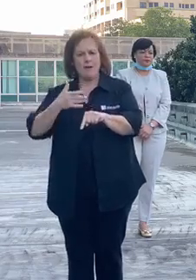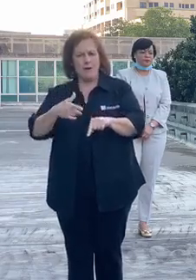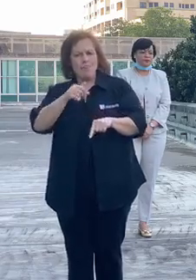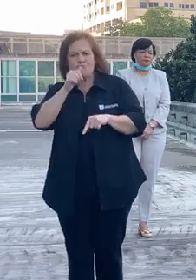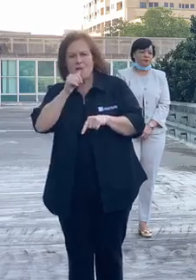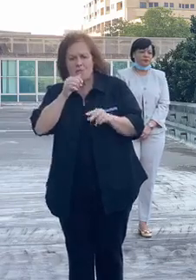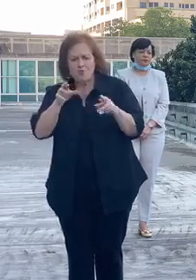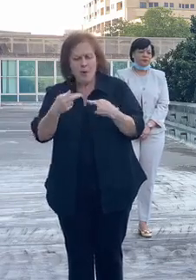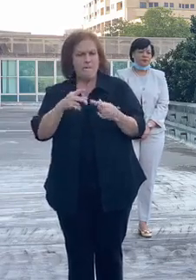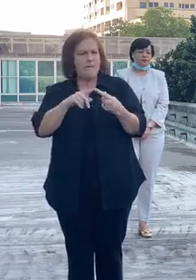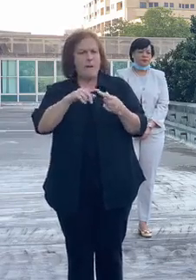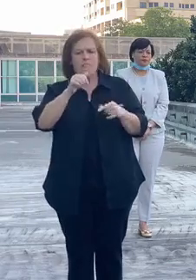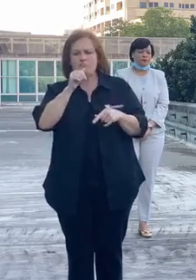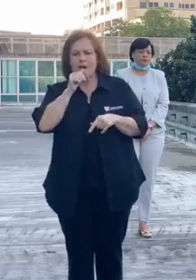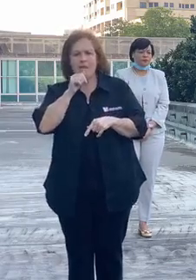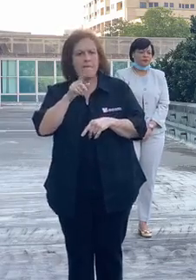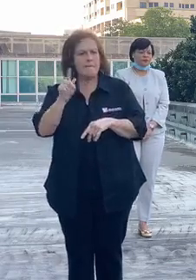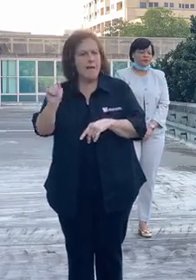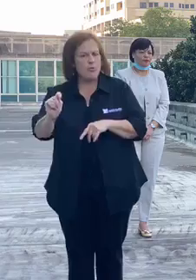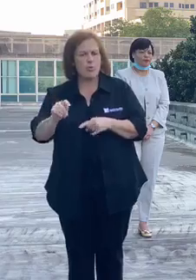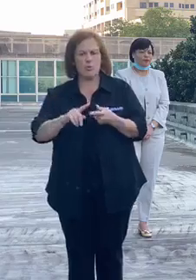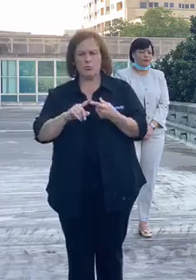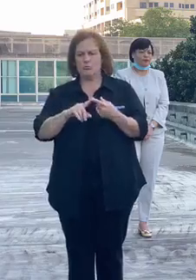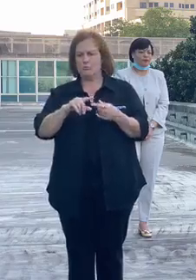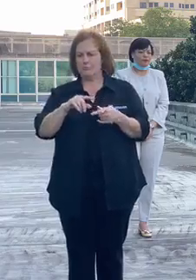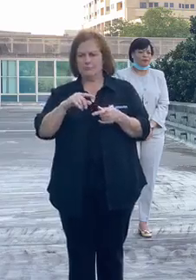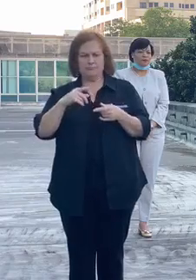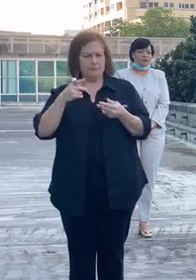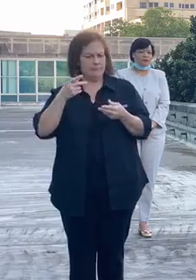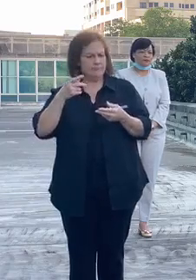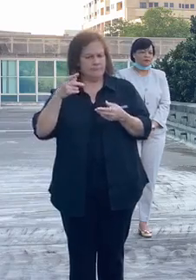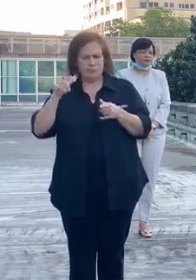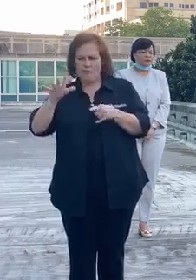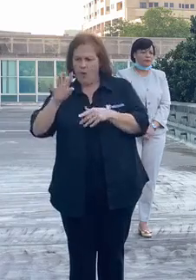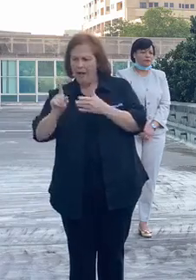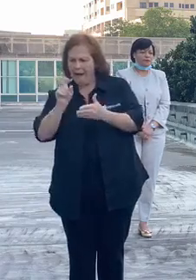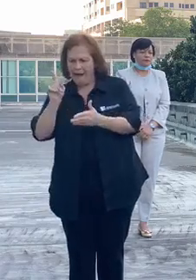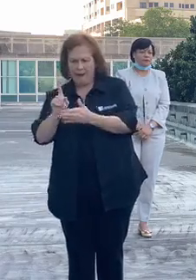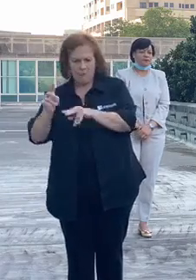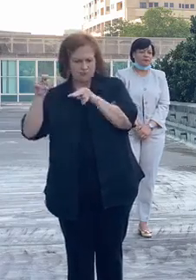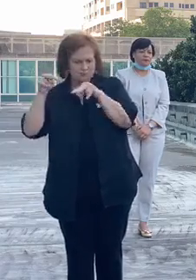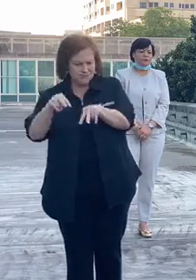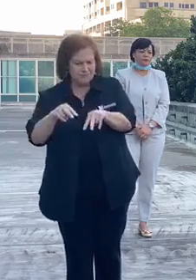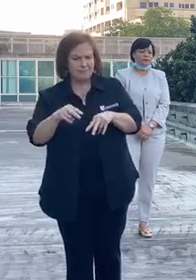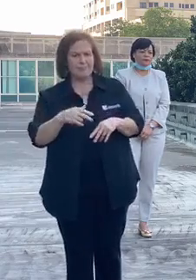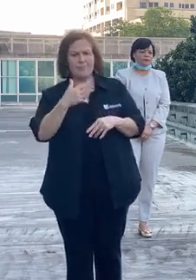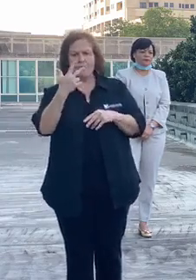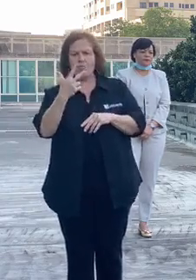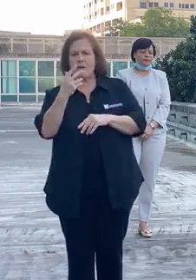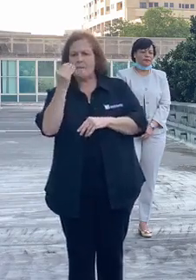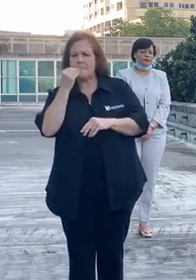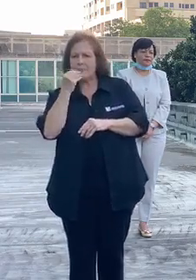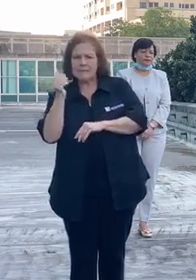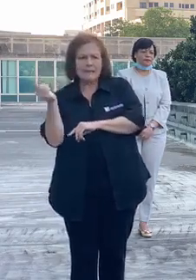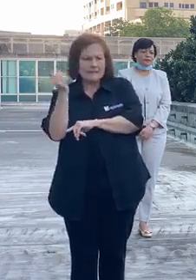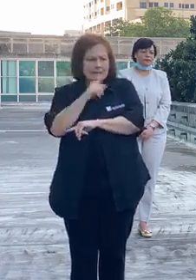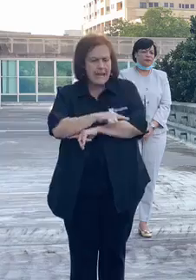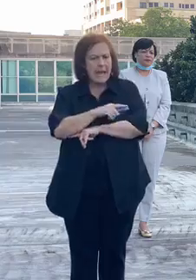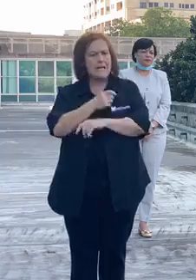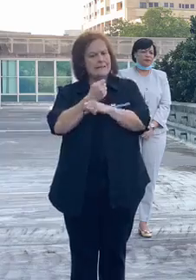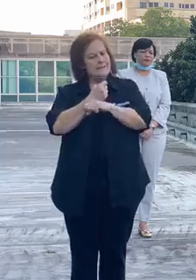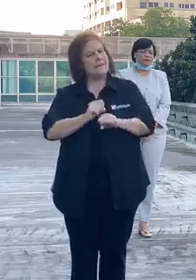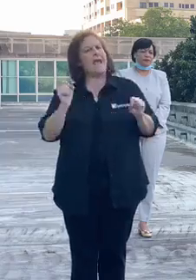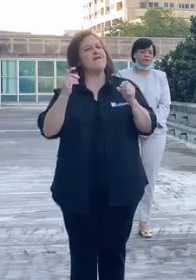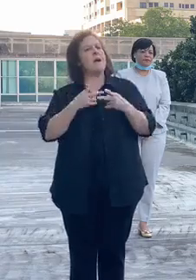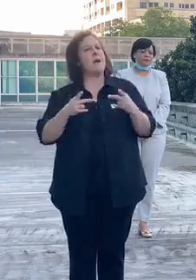rooms, private bathrooms, 24/7 bedside care, 3 meals a day, and a safe